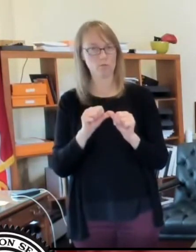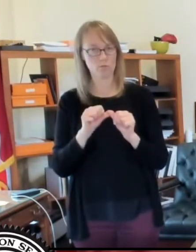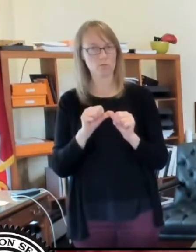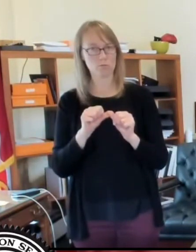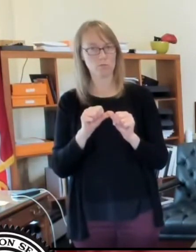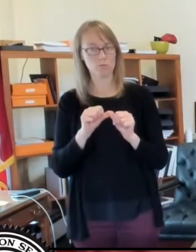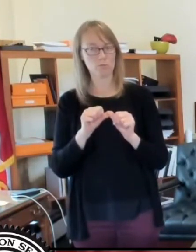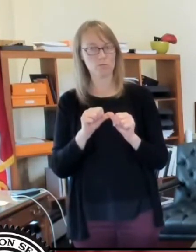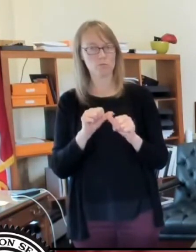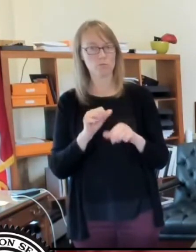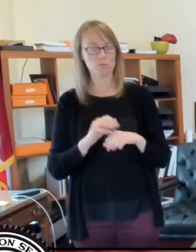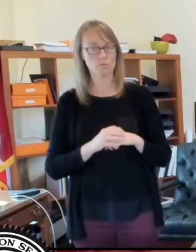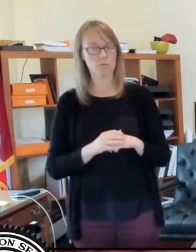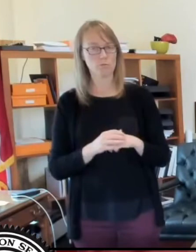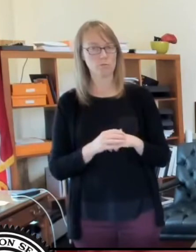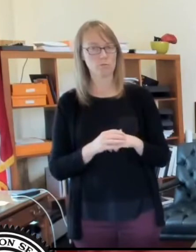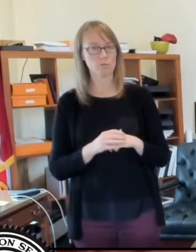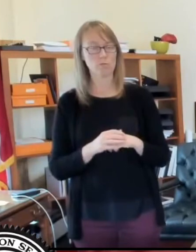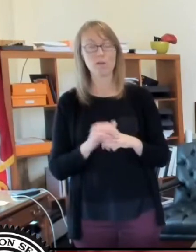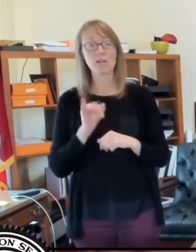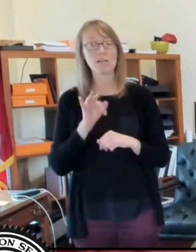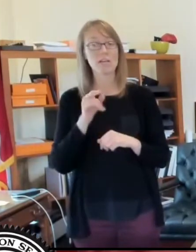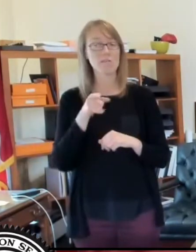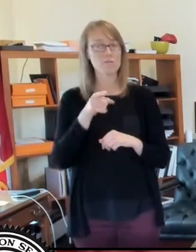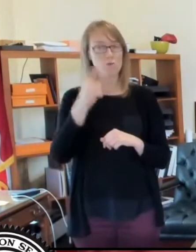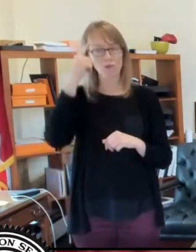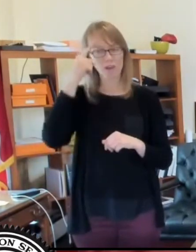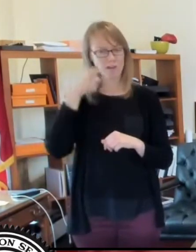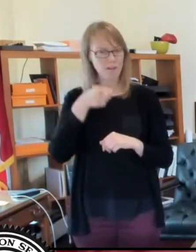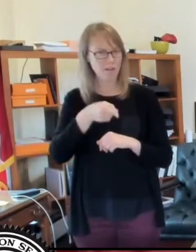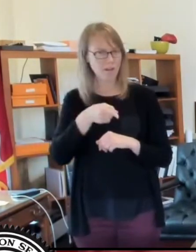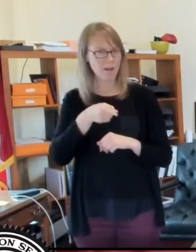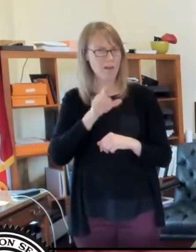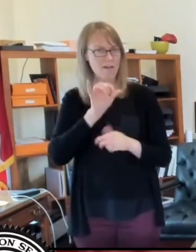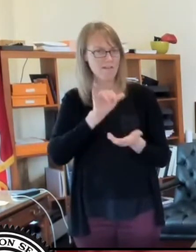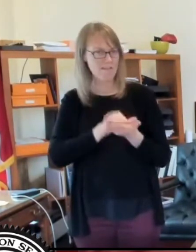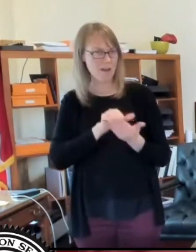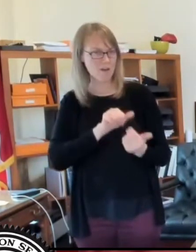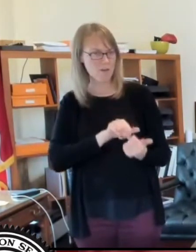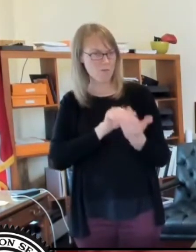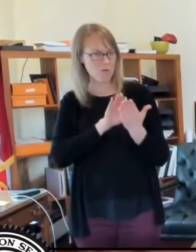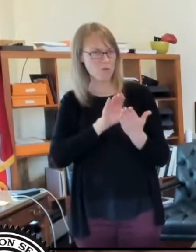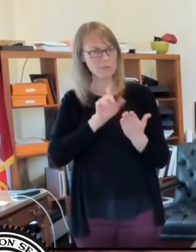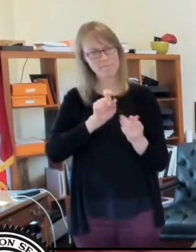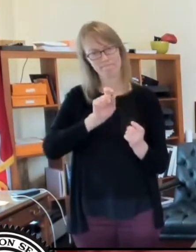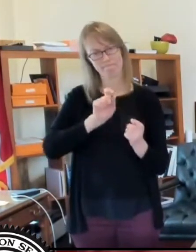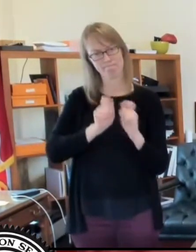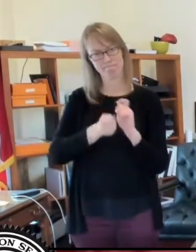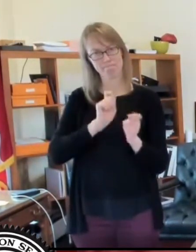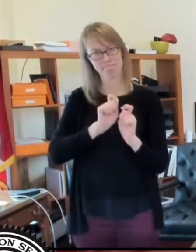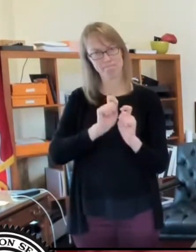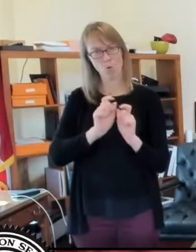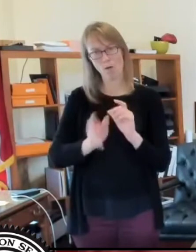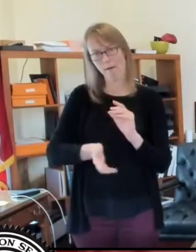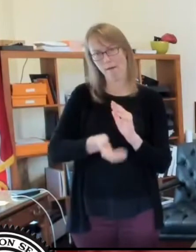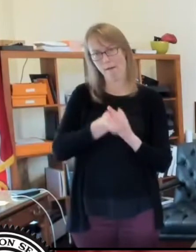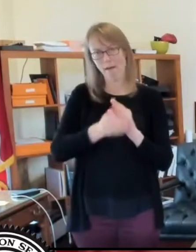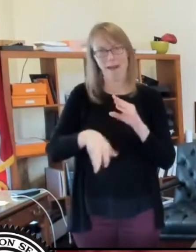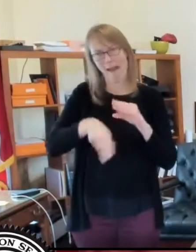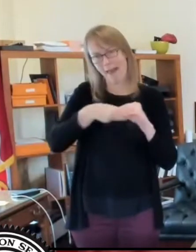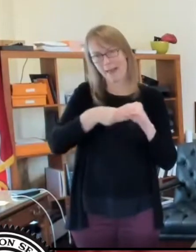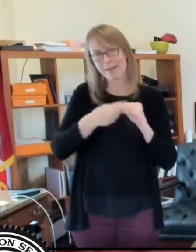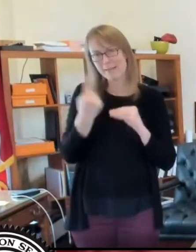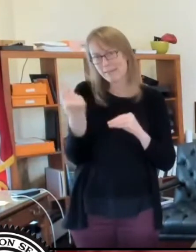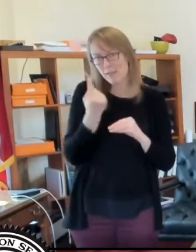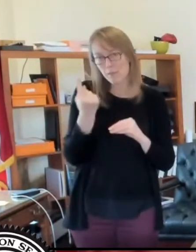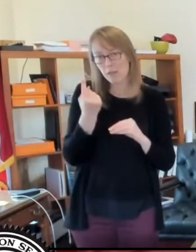that you think should be tweaked or changed, feel free to let us know, and we will take a look at it. The goal